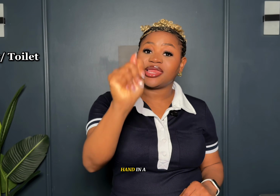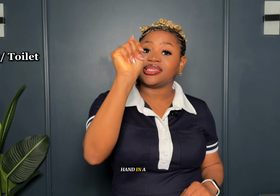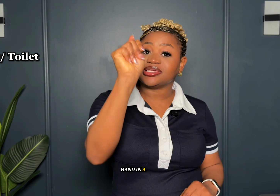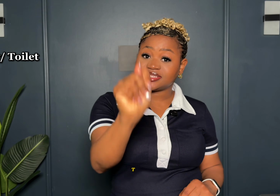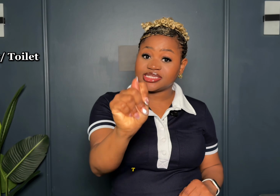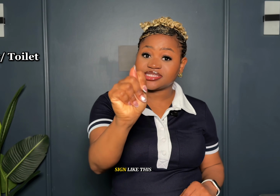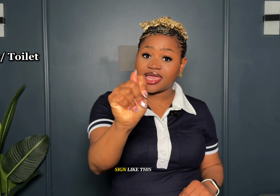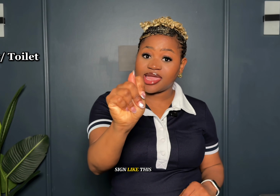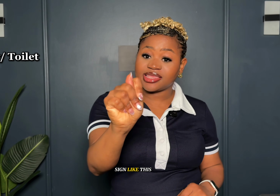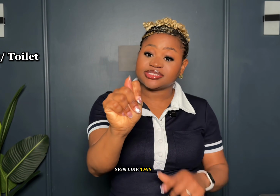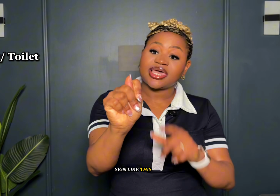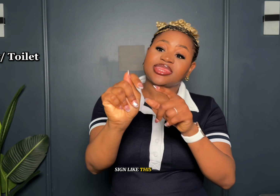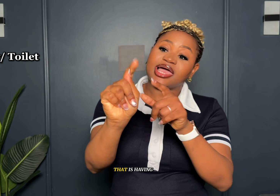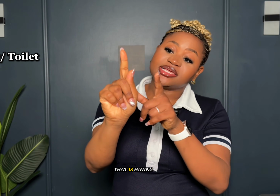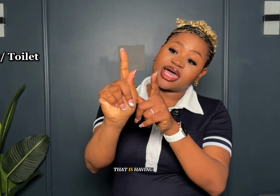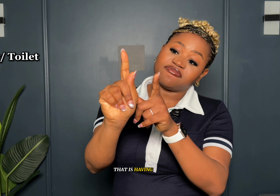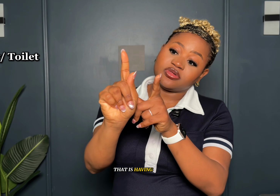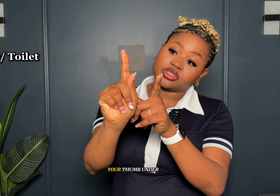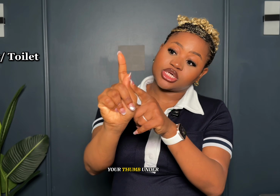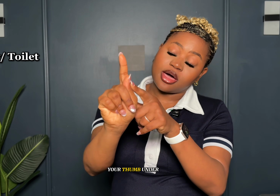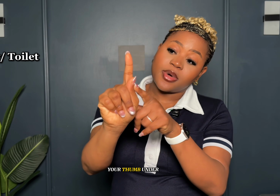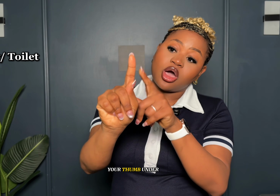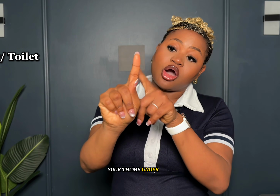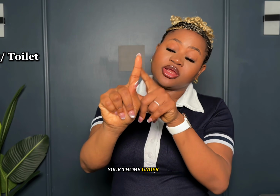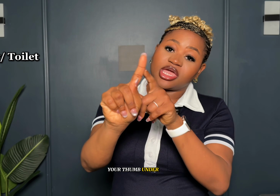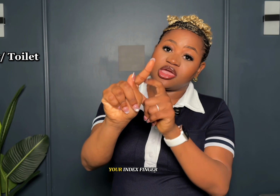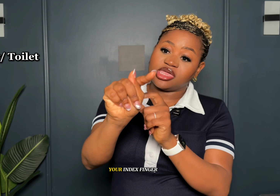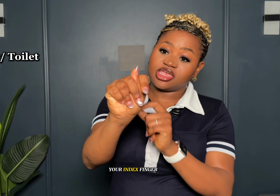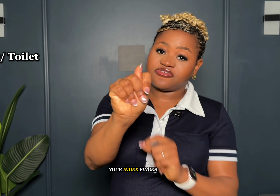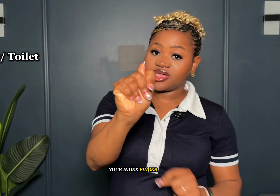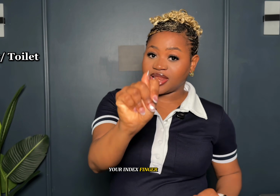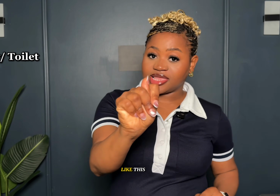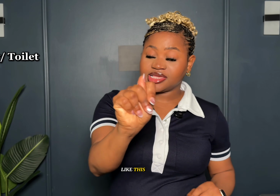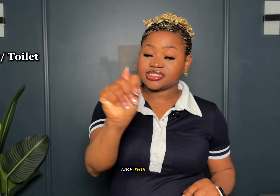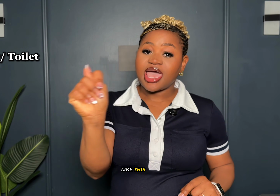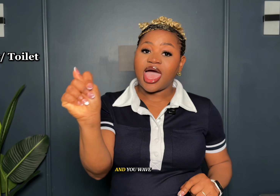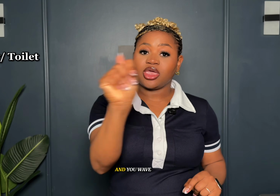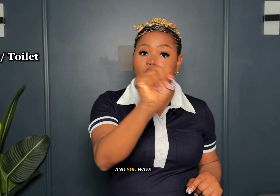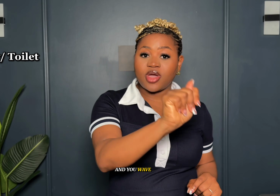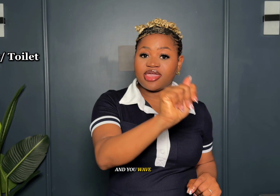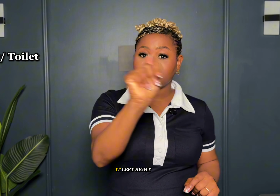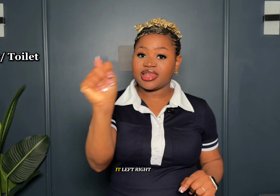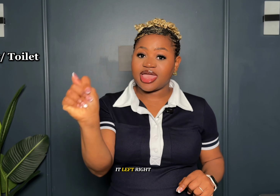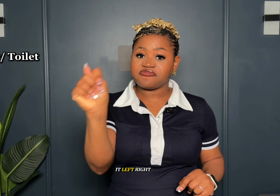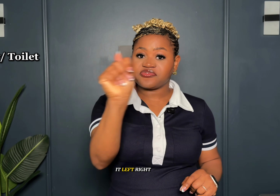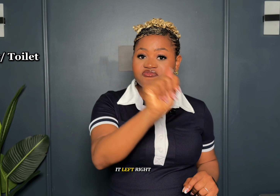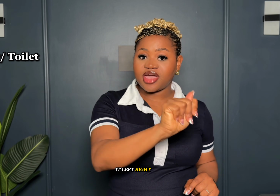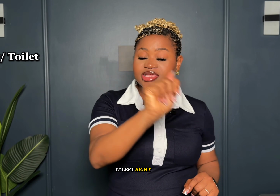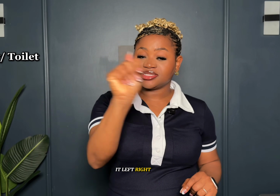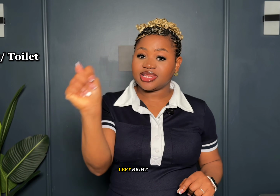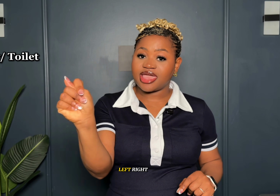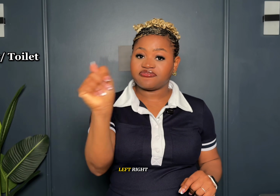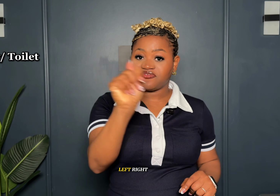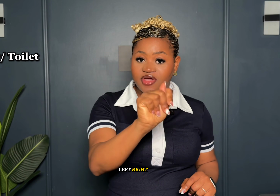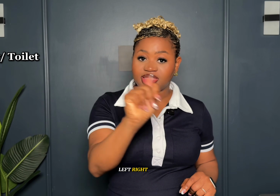in a T sign like this, that is having your thumb under your index finger like this, and you wave it left, right, like